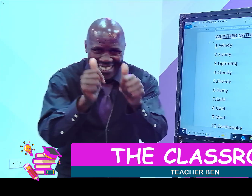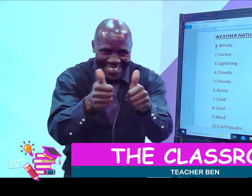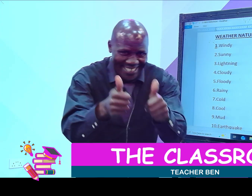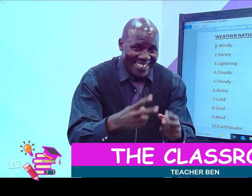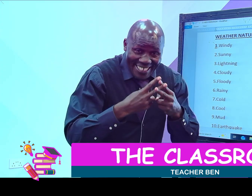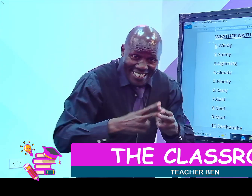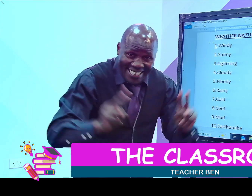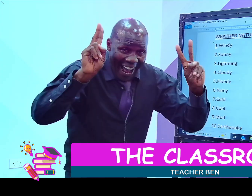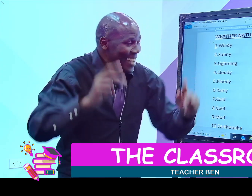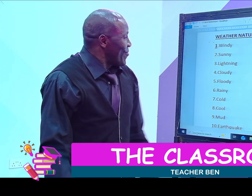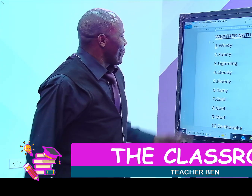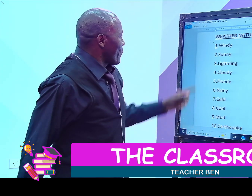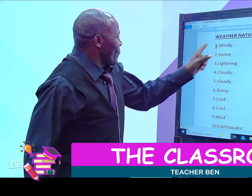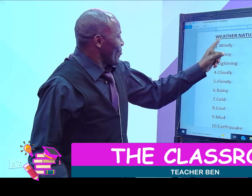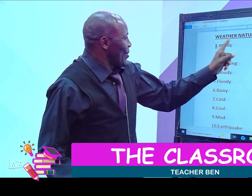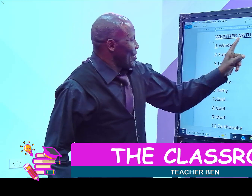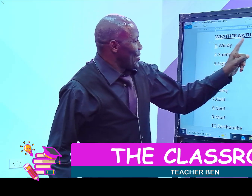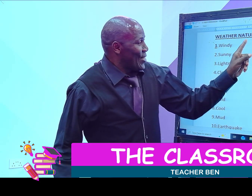science. Let's start.